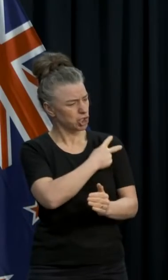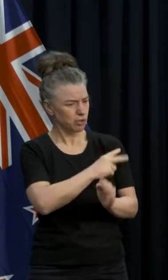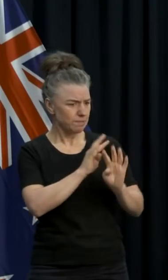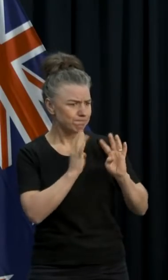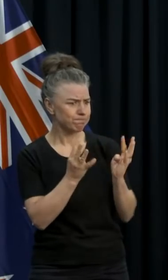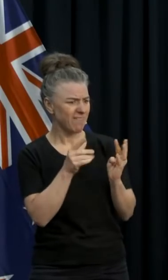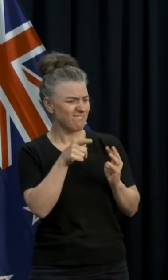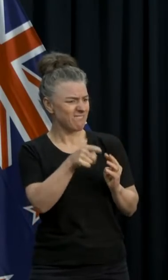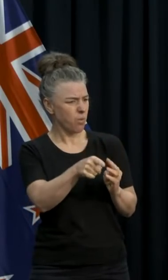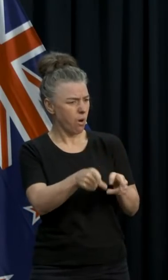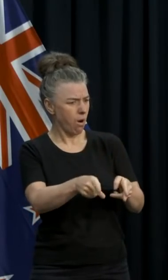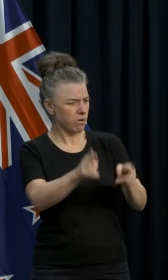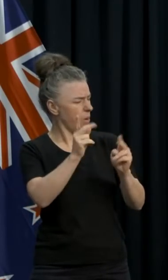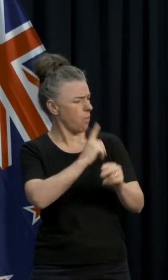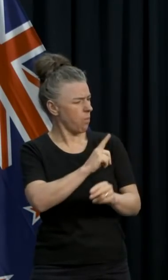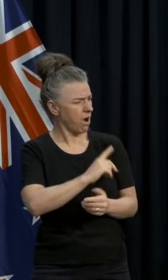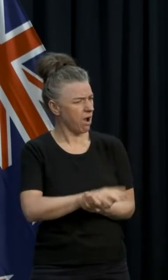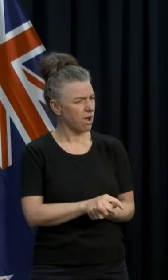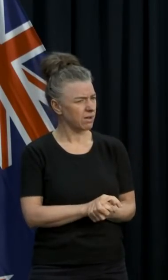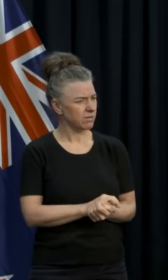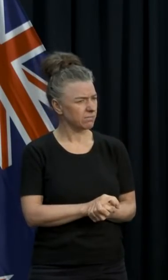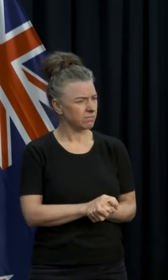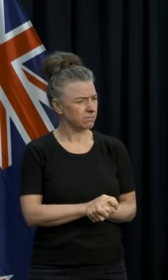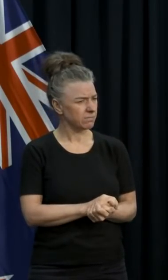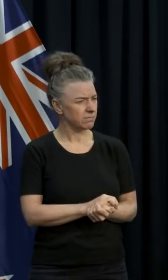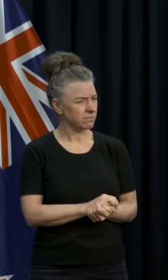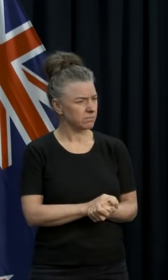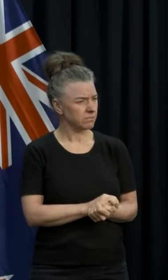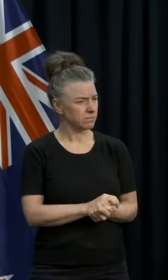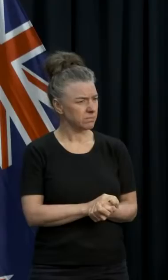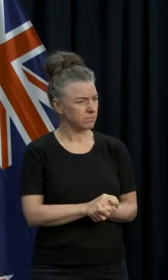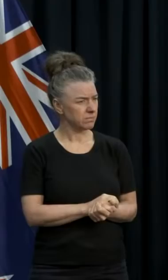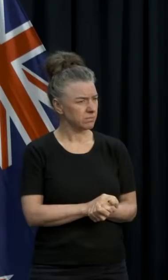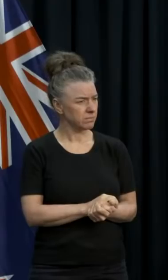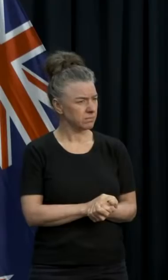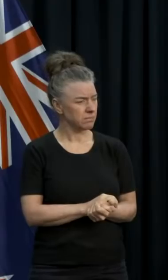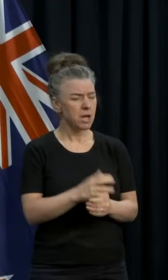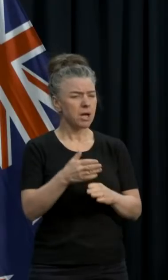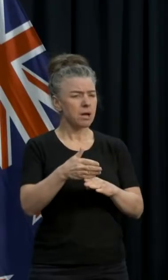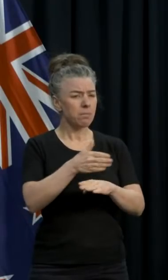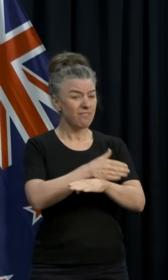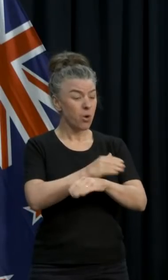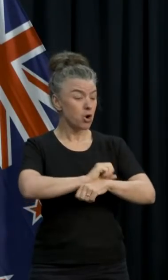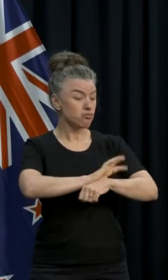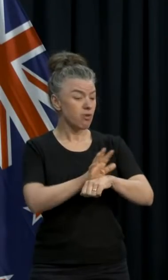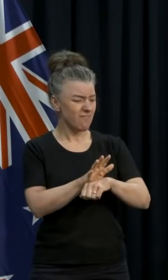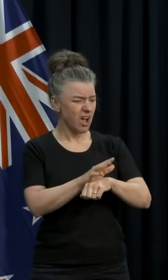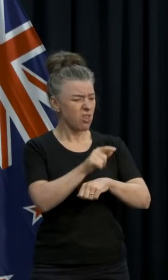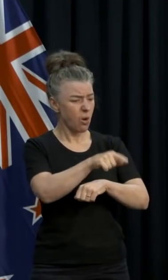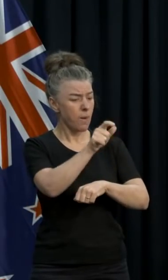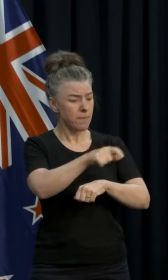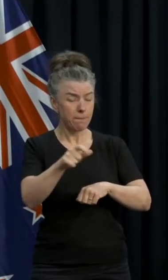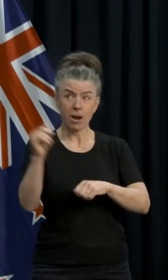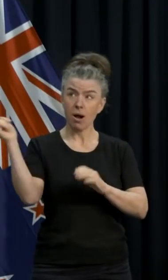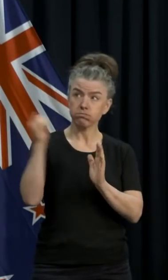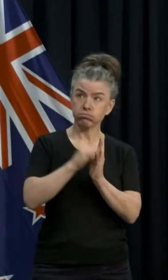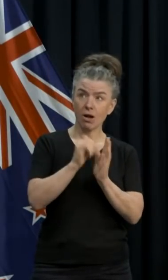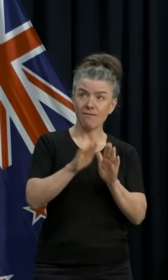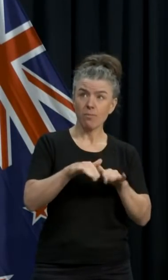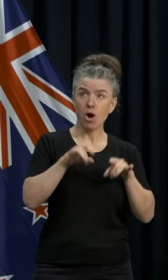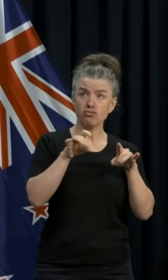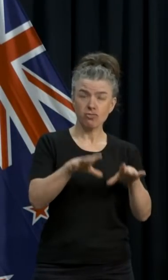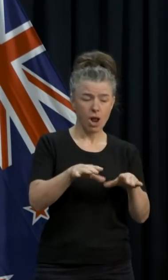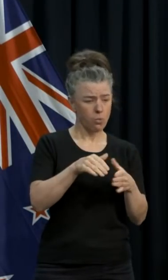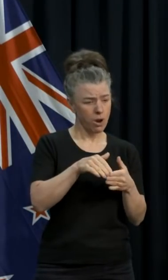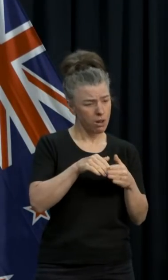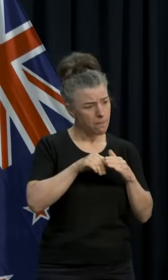facility necessary? Because pre-COVID, these detainees would be released immediately into the community, and that is going to occur once they've spent their time in quarantine.